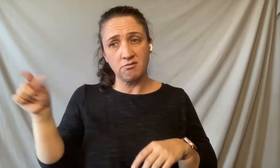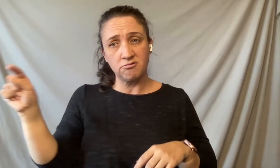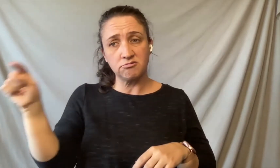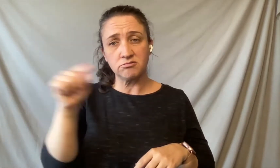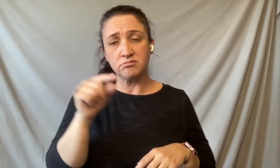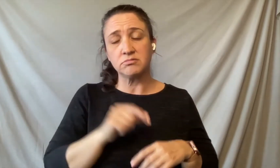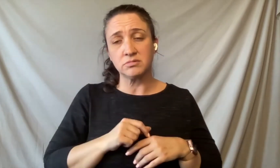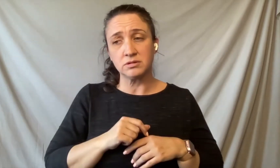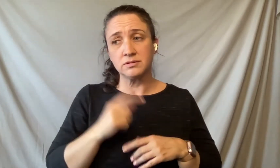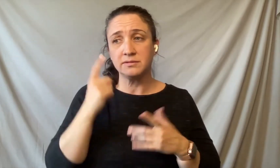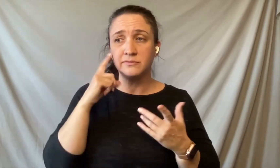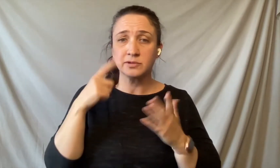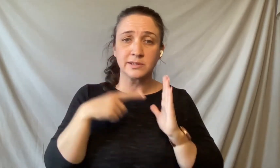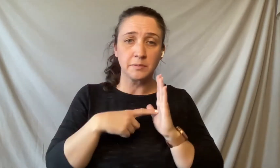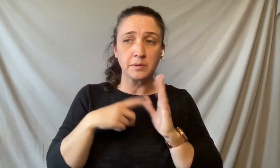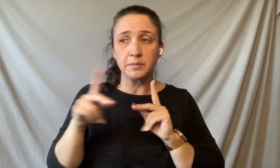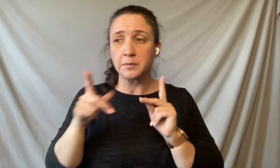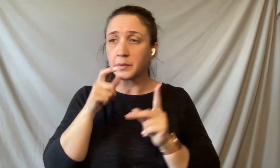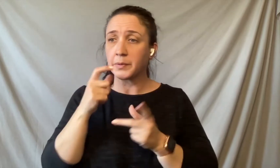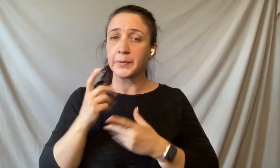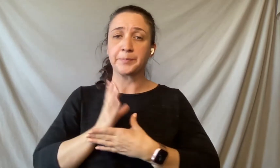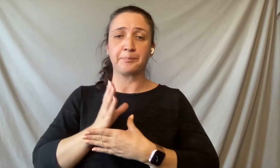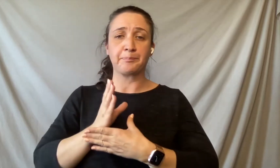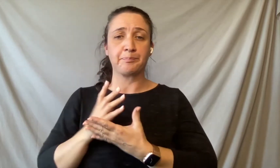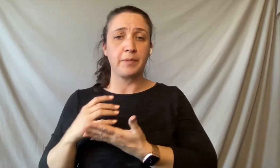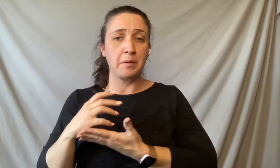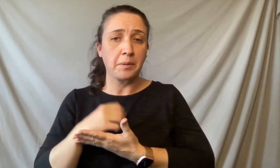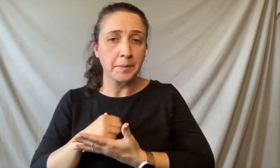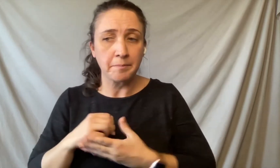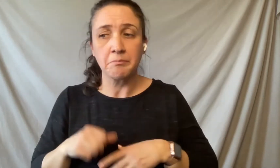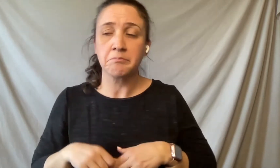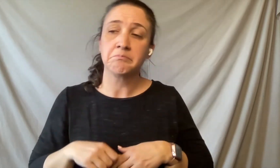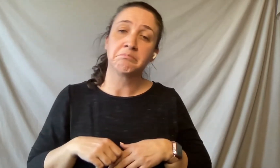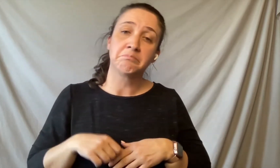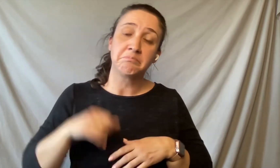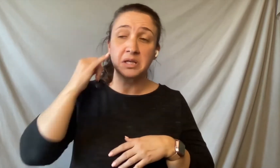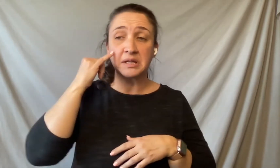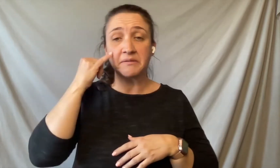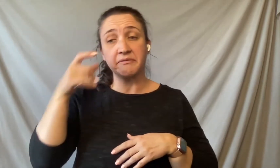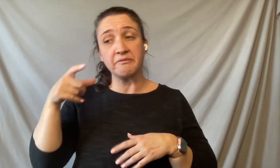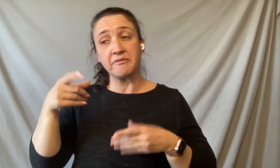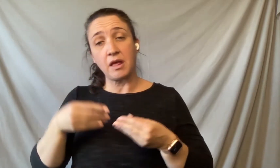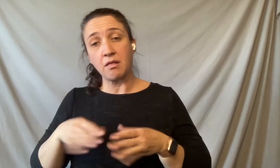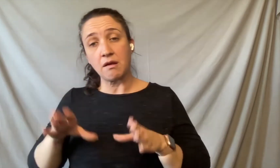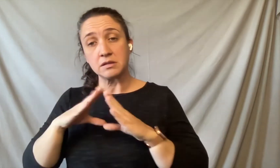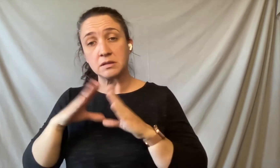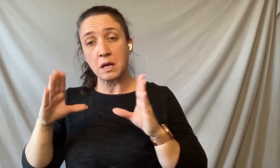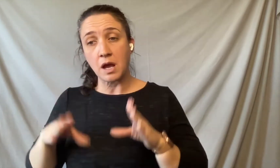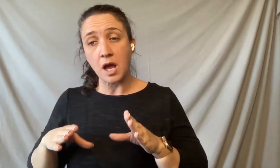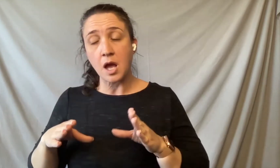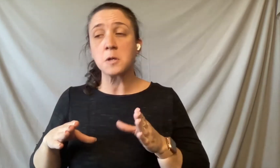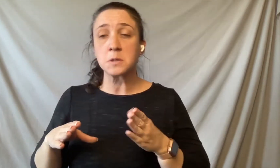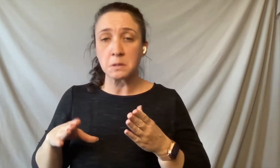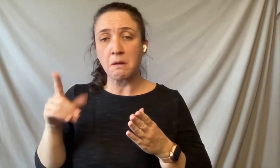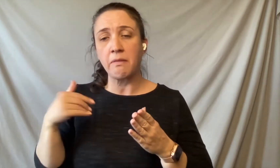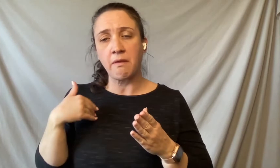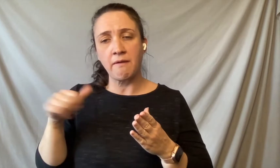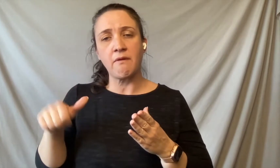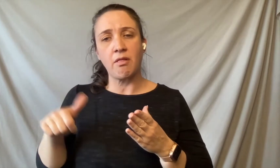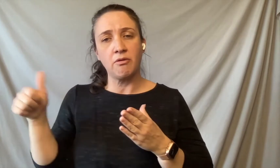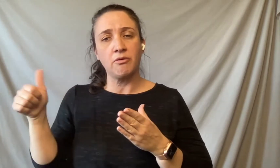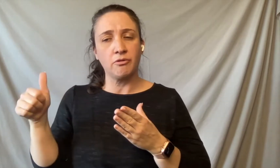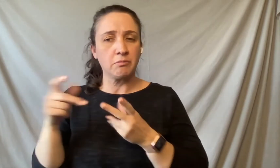than say people in the middle income who if they lose a house, they don't, I mean, they have other places that can